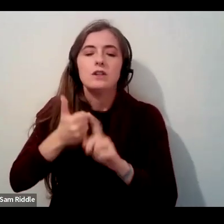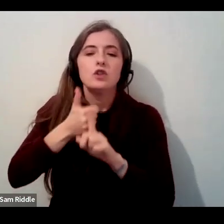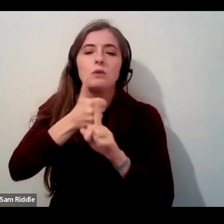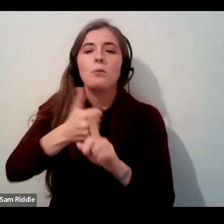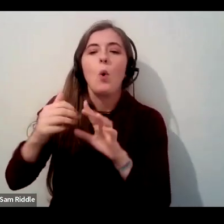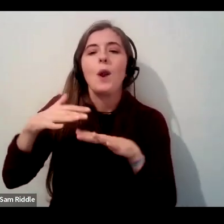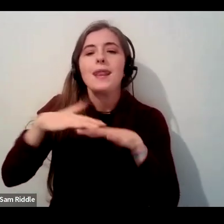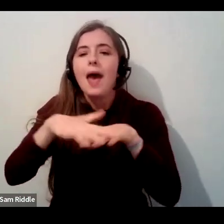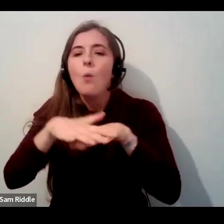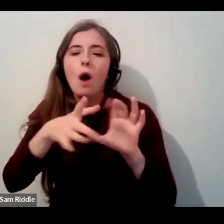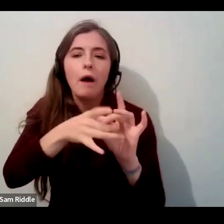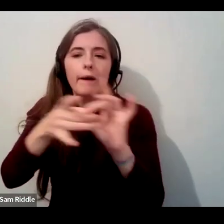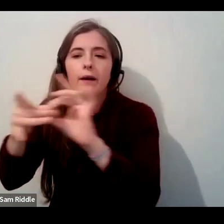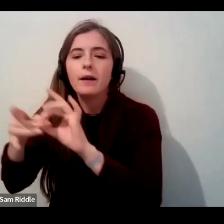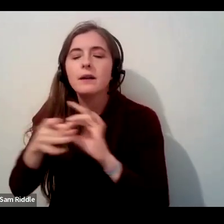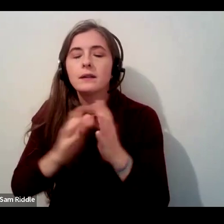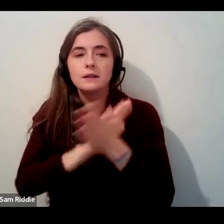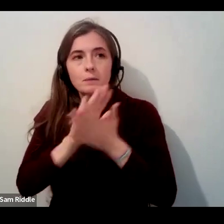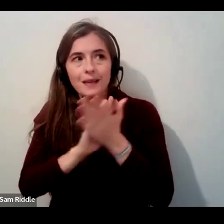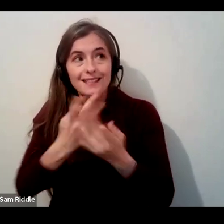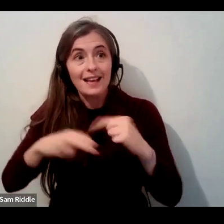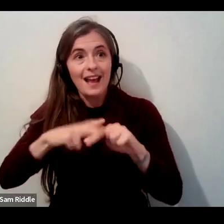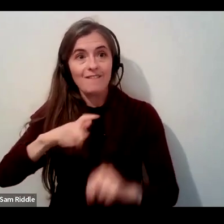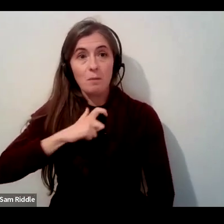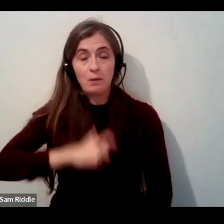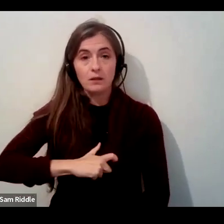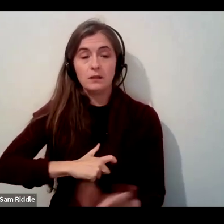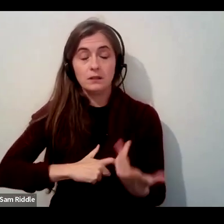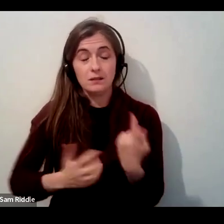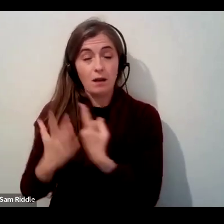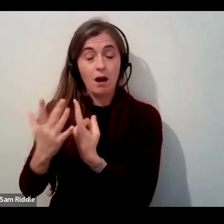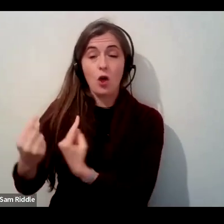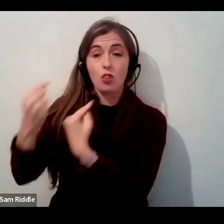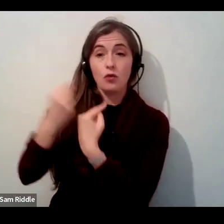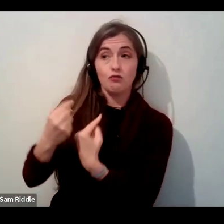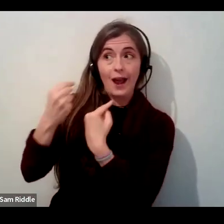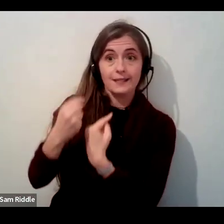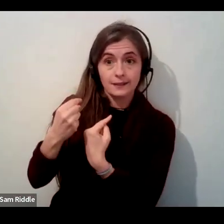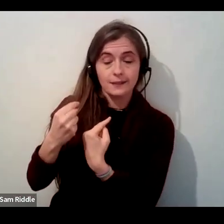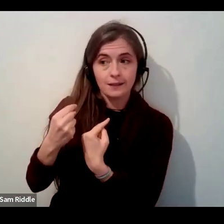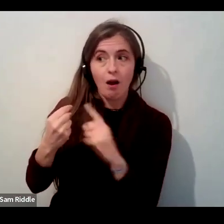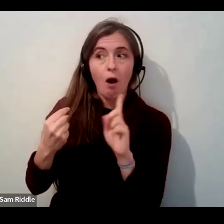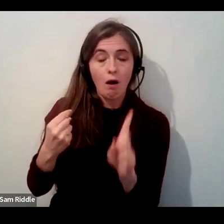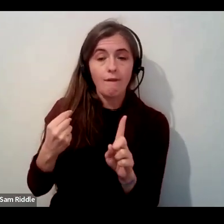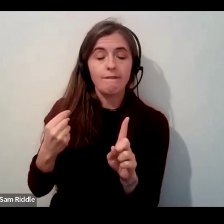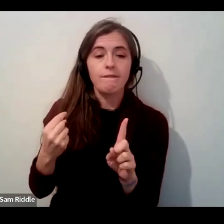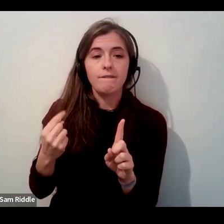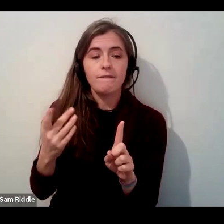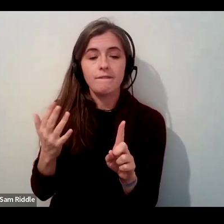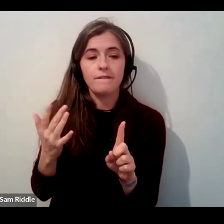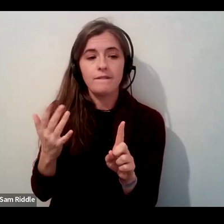network to help people to, if they are under threat of having a